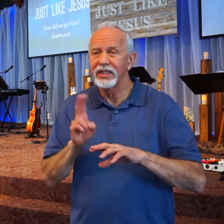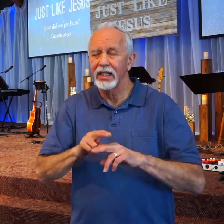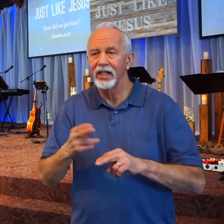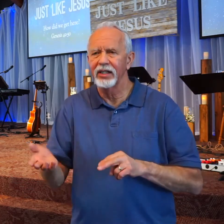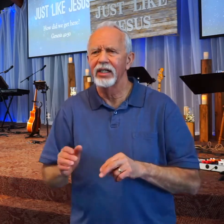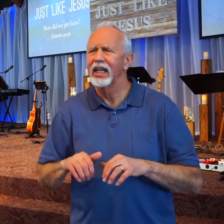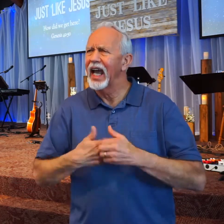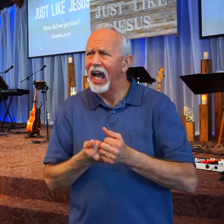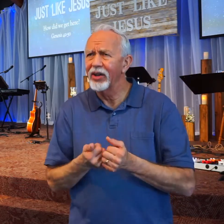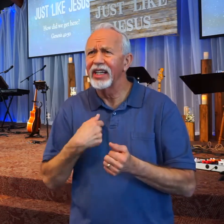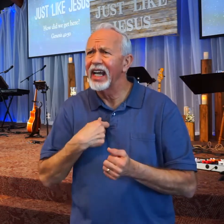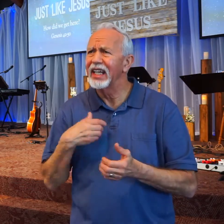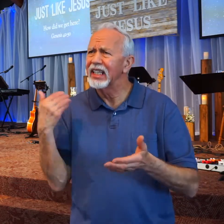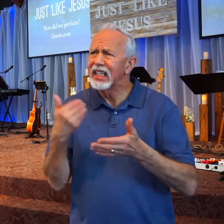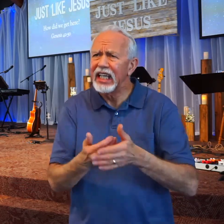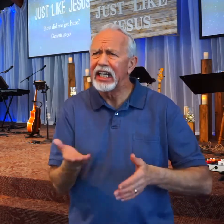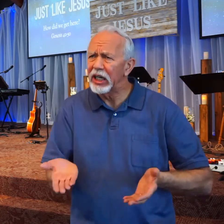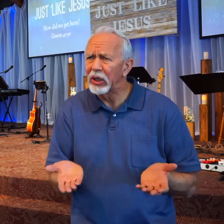how did I get here?